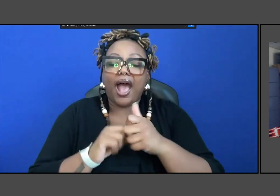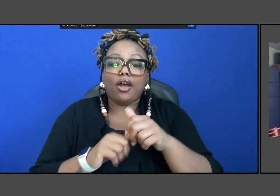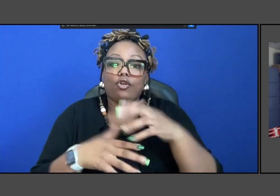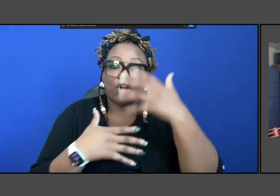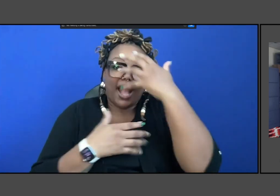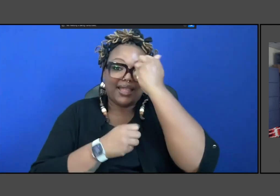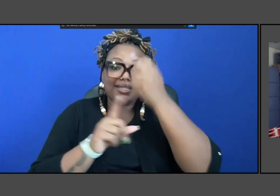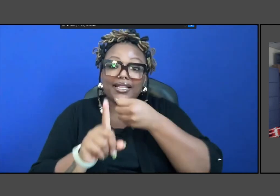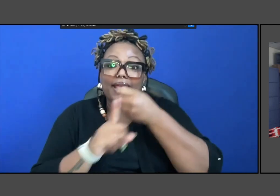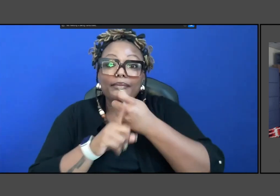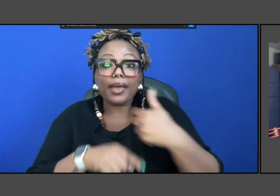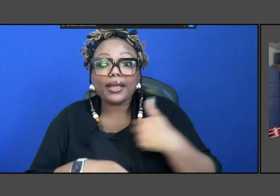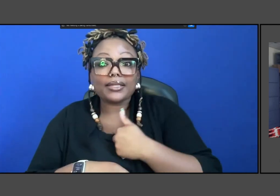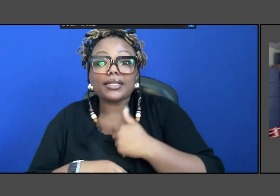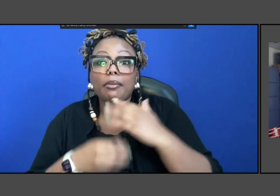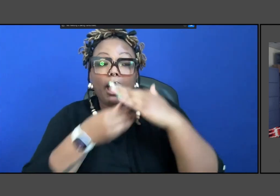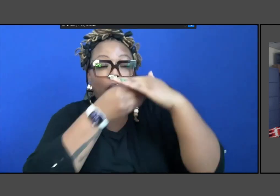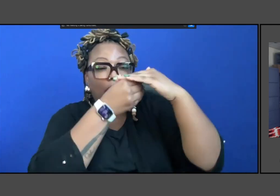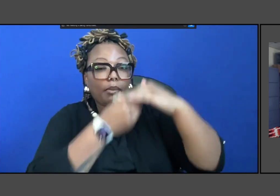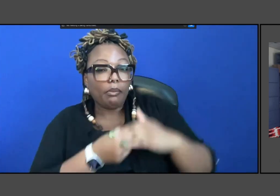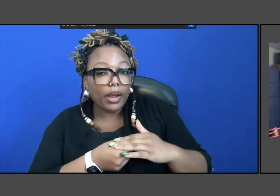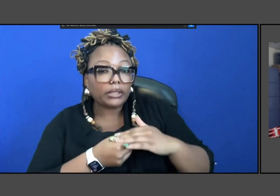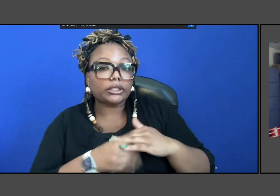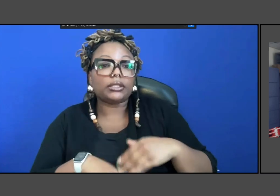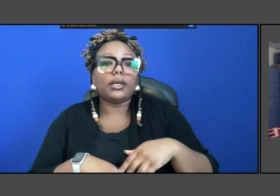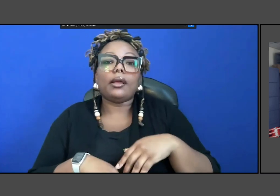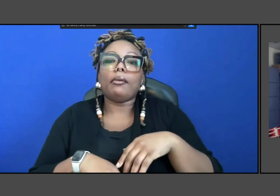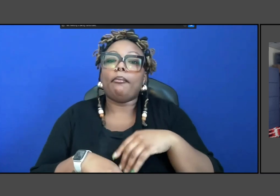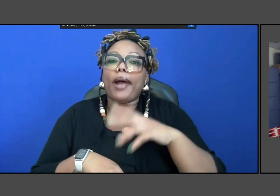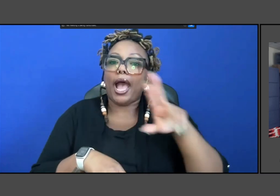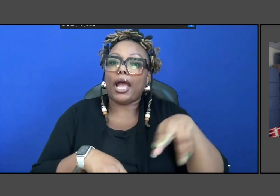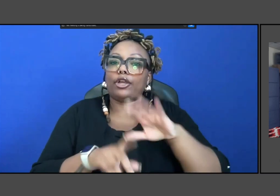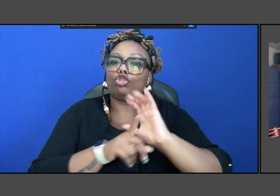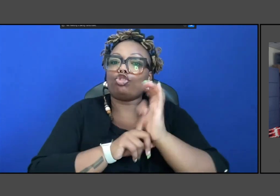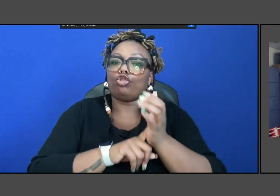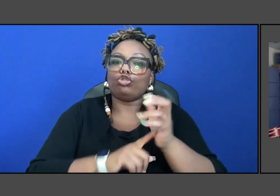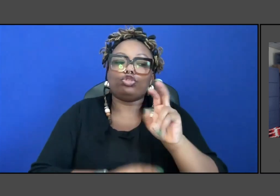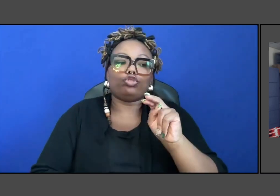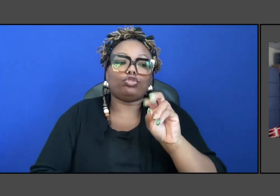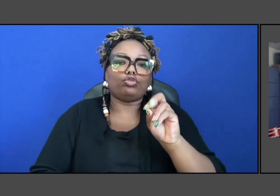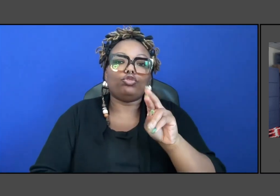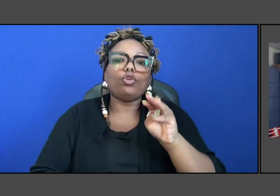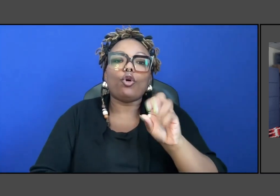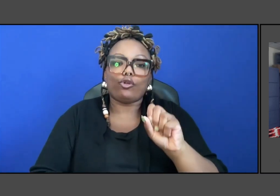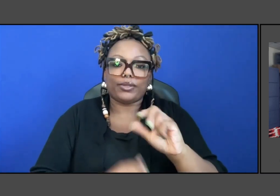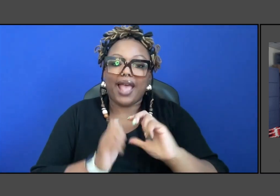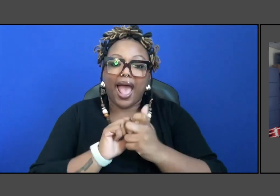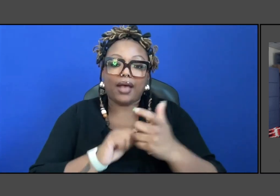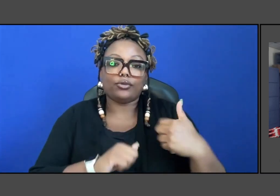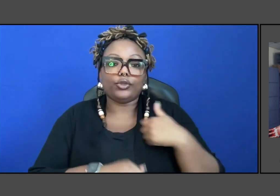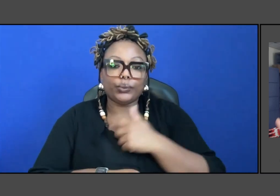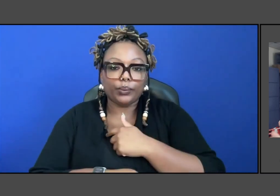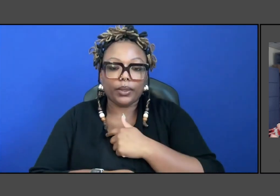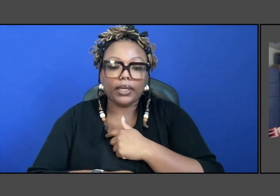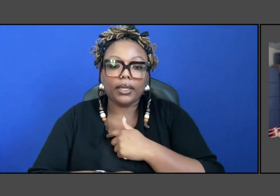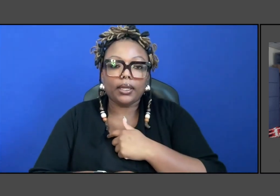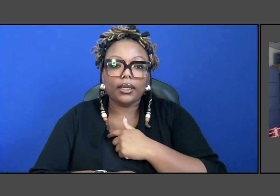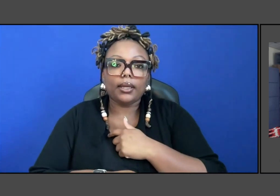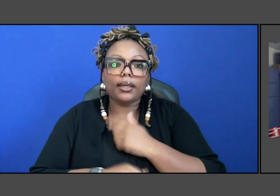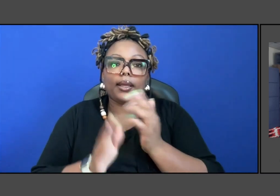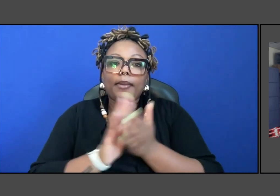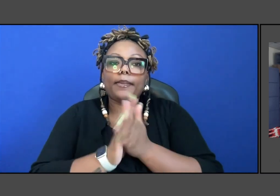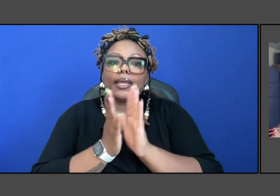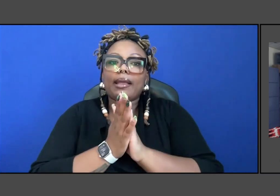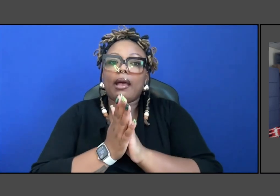oppression, by norms. How then do we how we become dislocated from